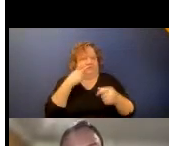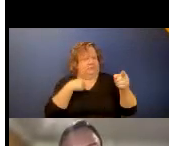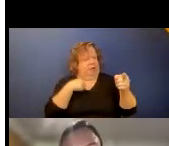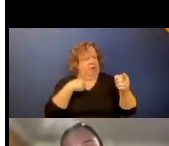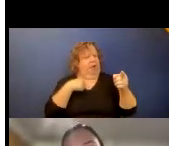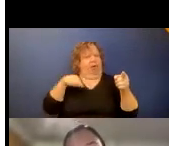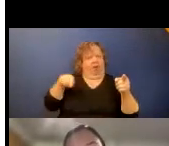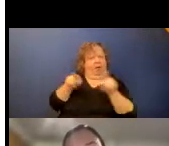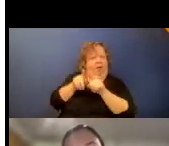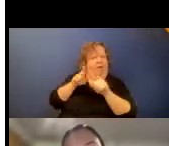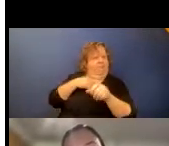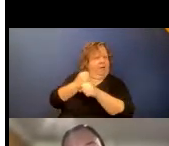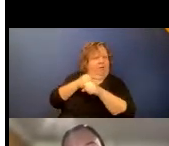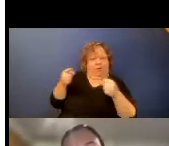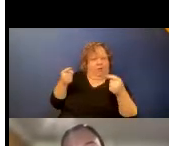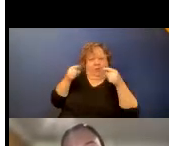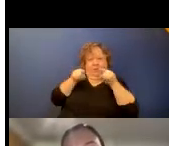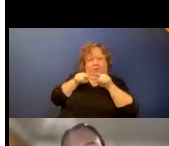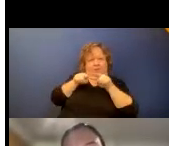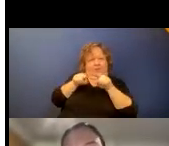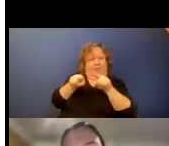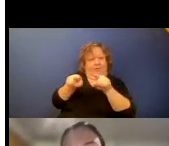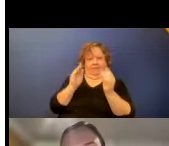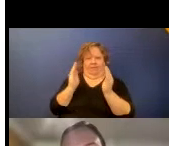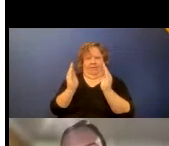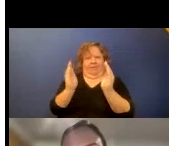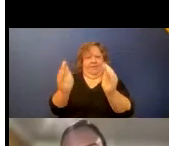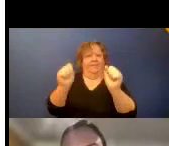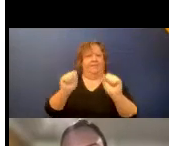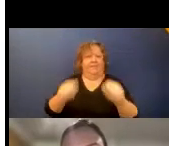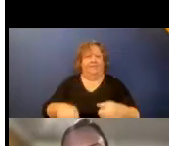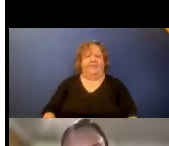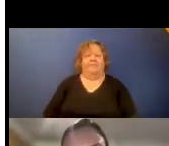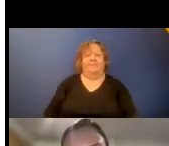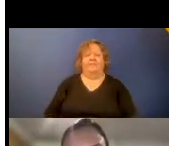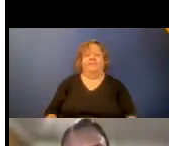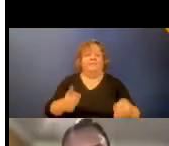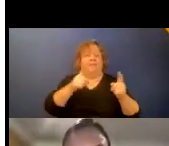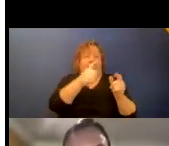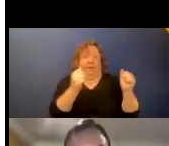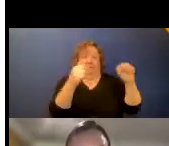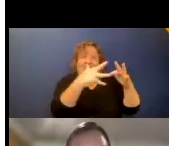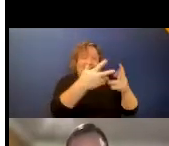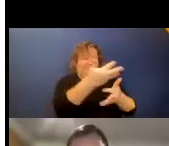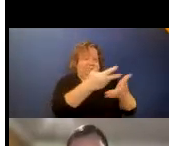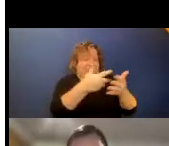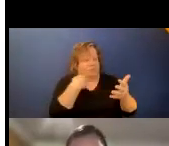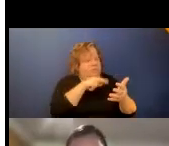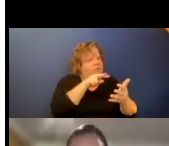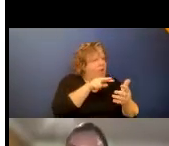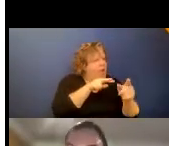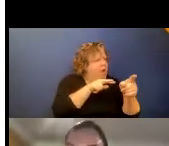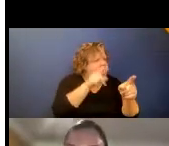informed our engagement plan. So with our engagement plan, what we're hoping to do is establish